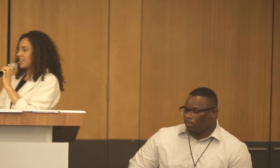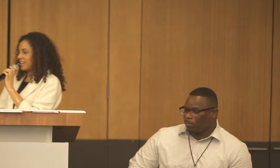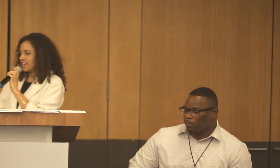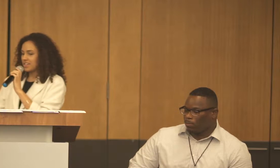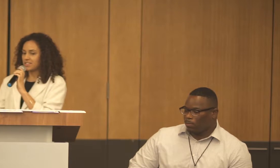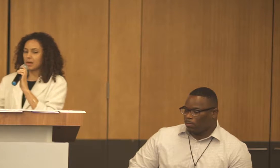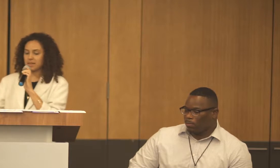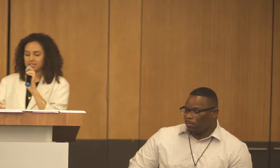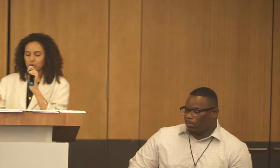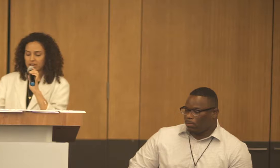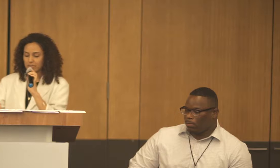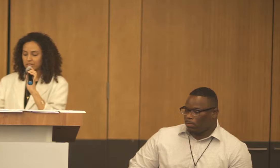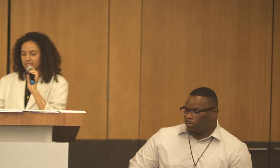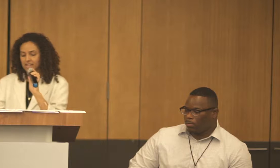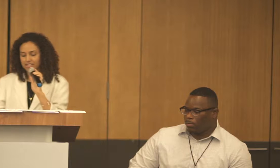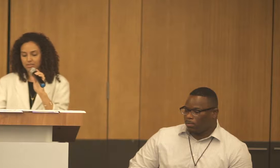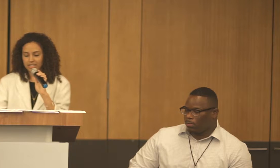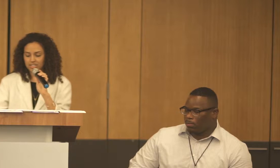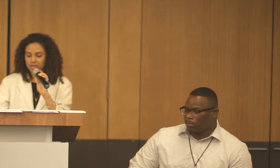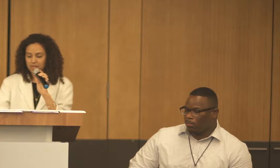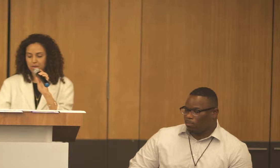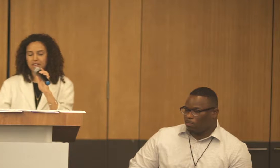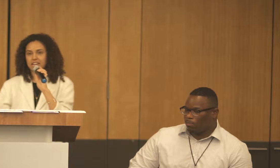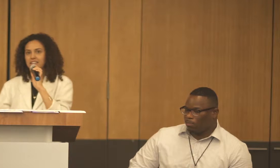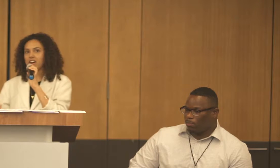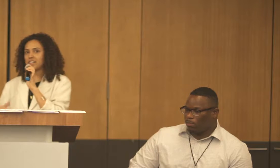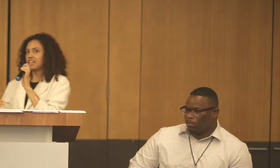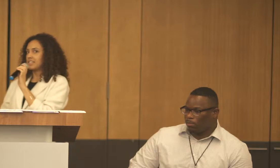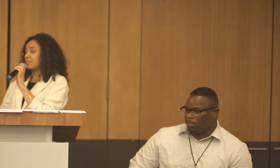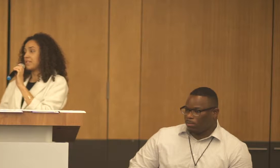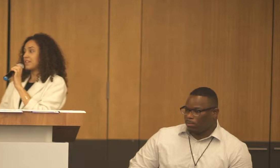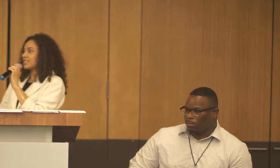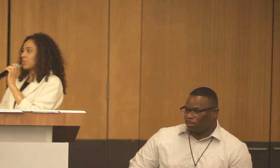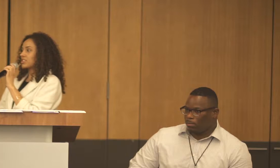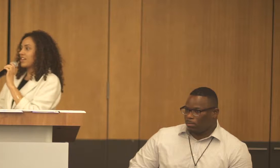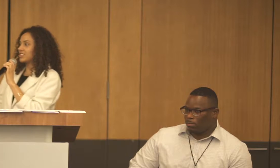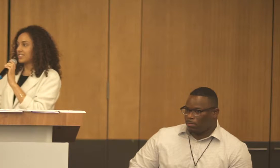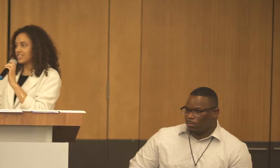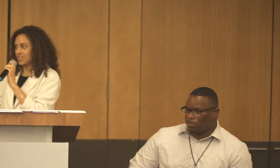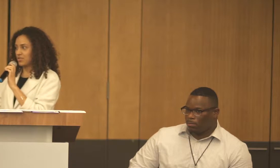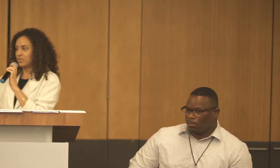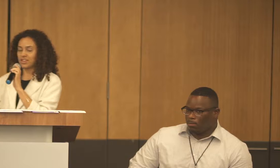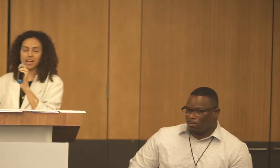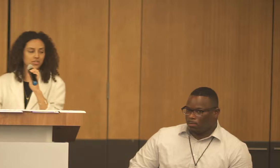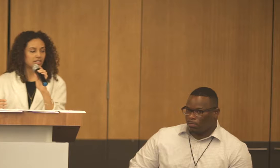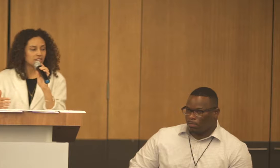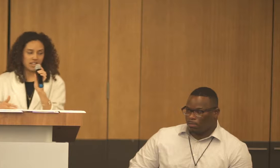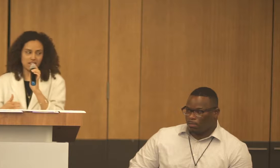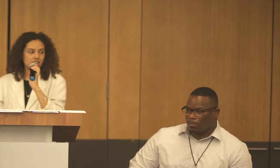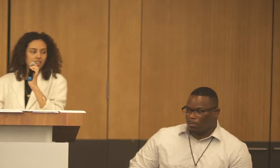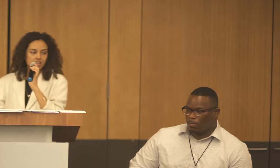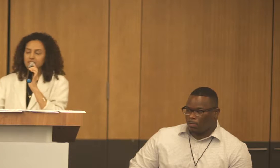and you're within these companies working, building these lasting relationships, have there been any unintended benefits or challenges that you've